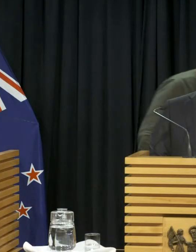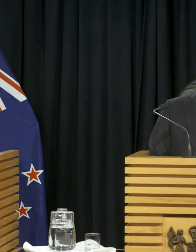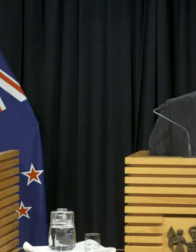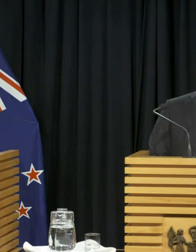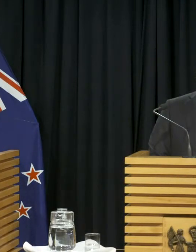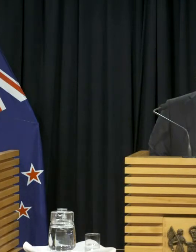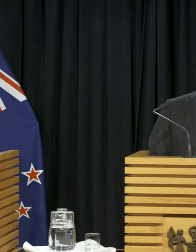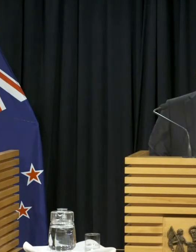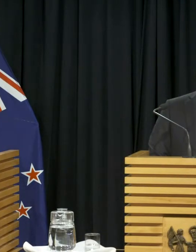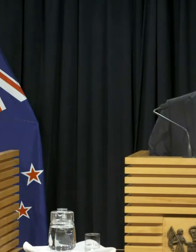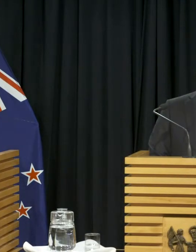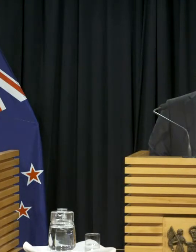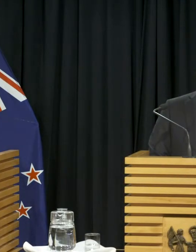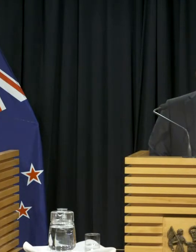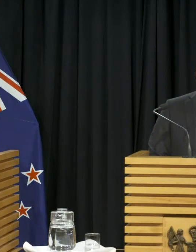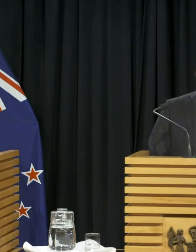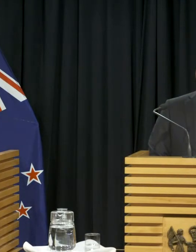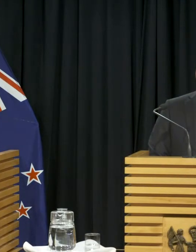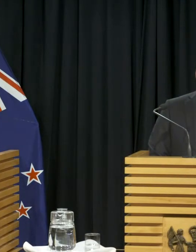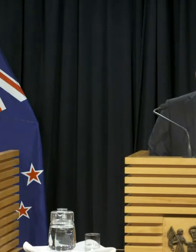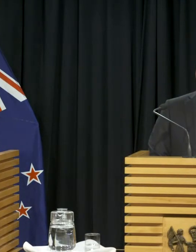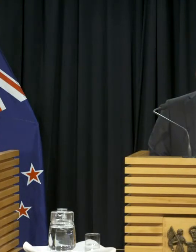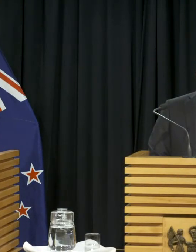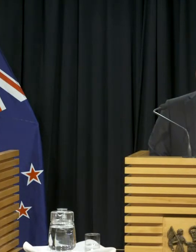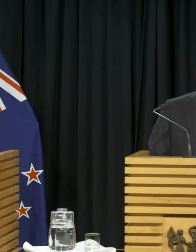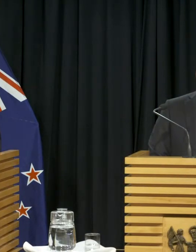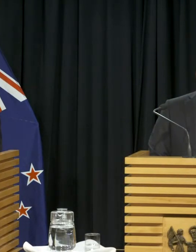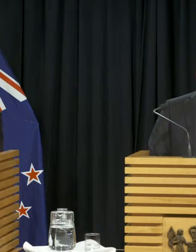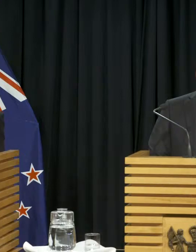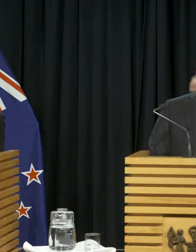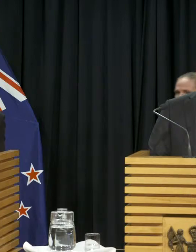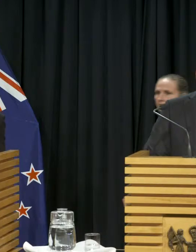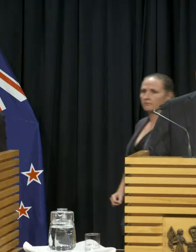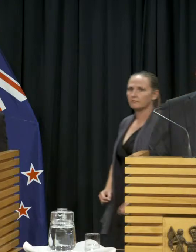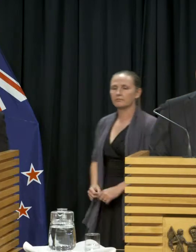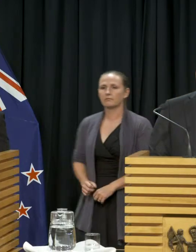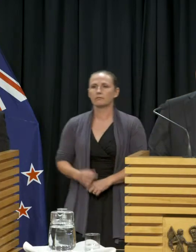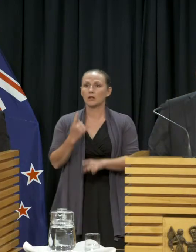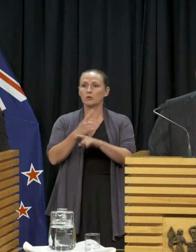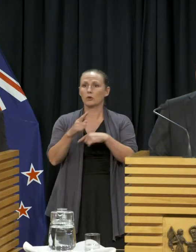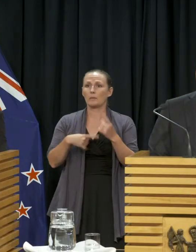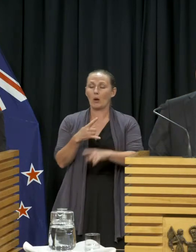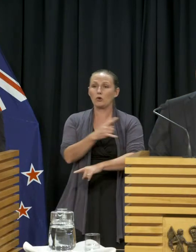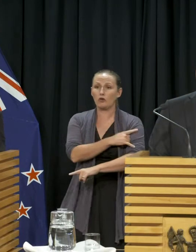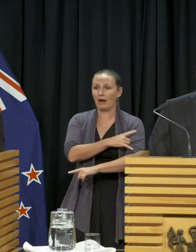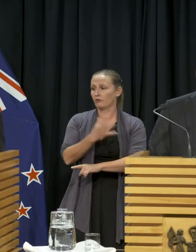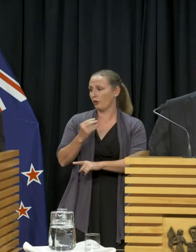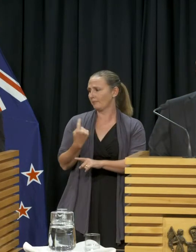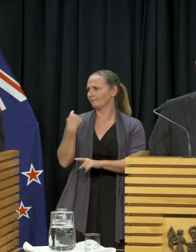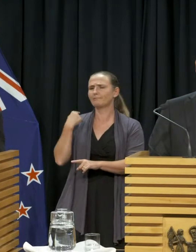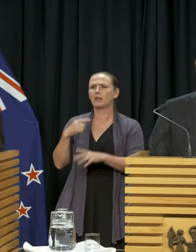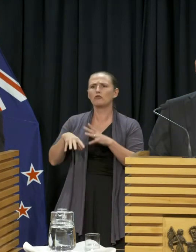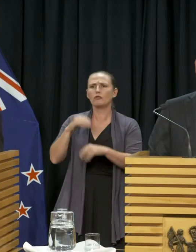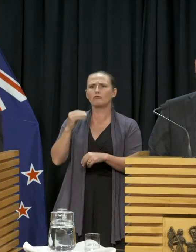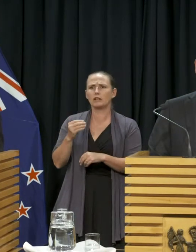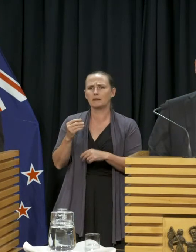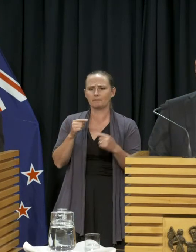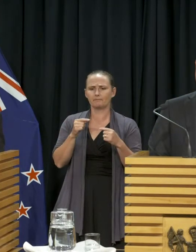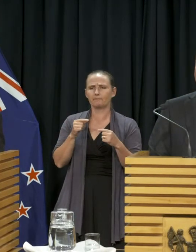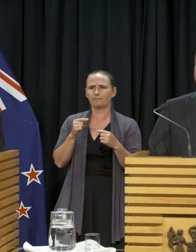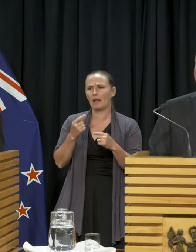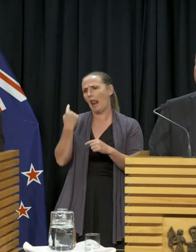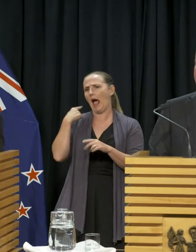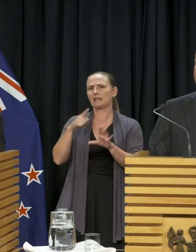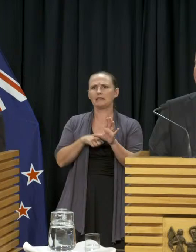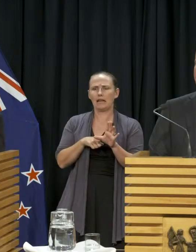data since November last year, following the referendum result. Has any digging started? Yeah, so I've received just recently a